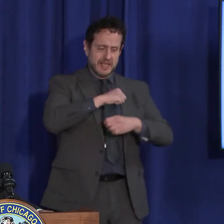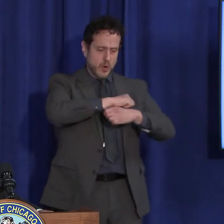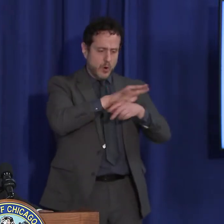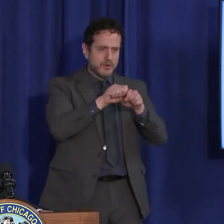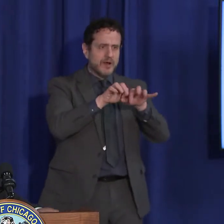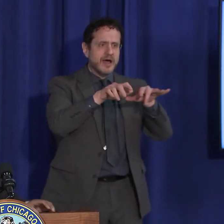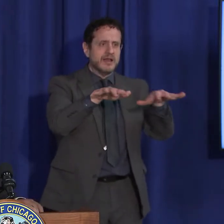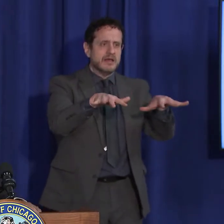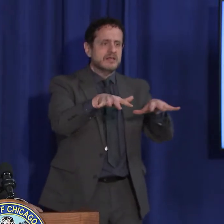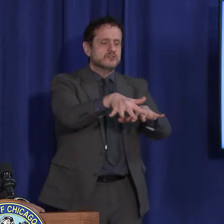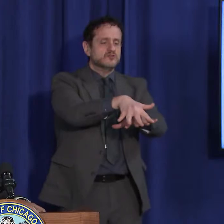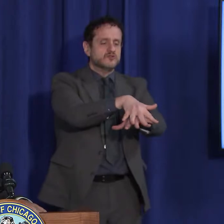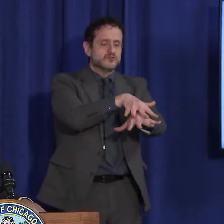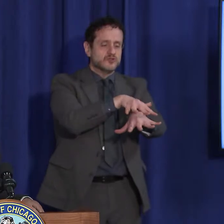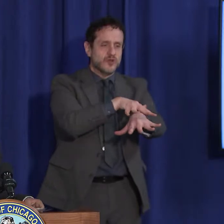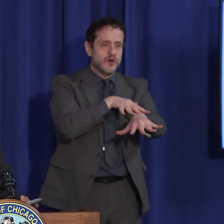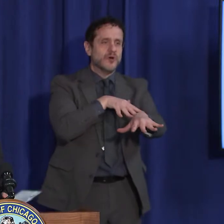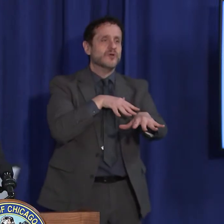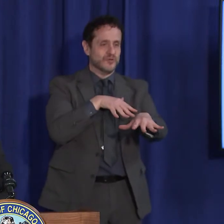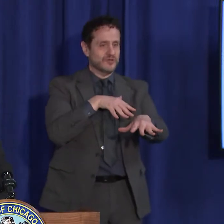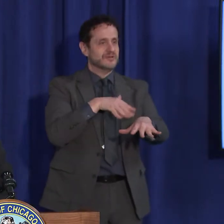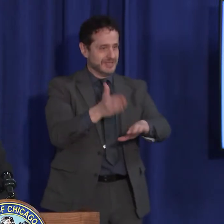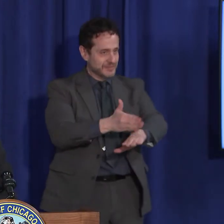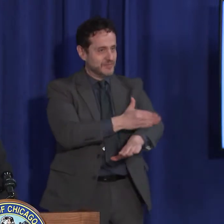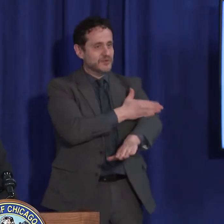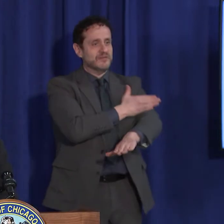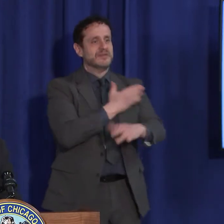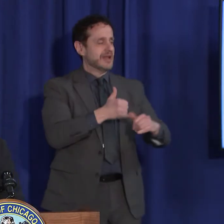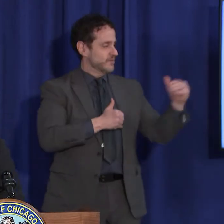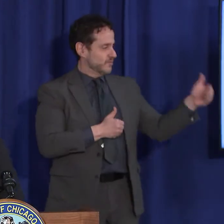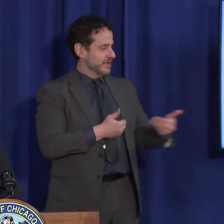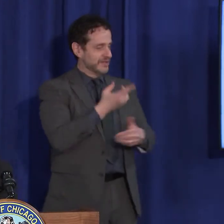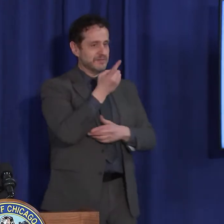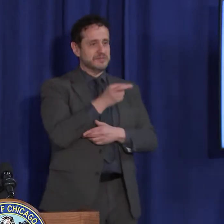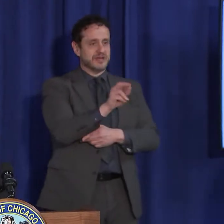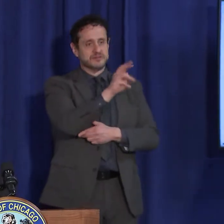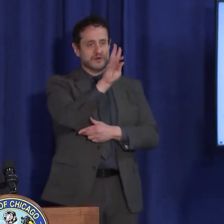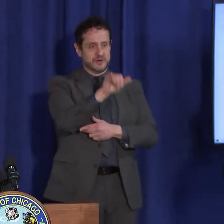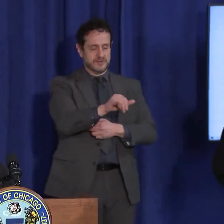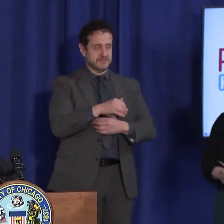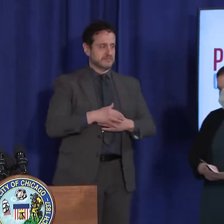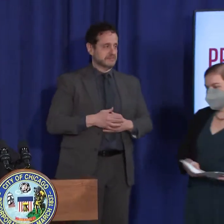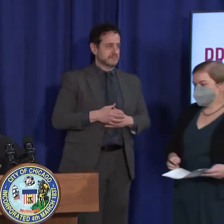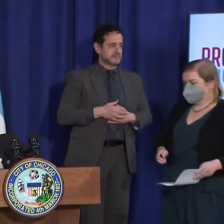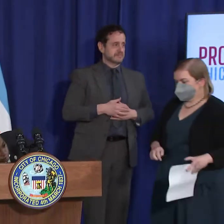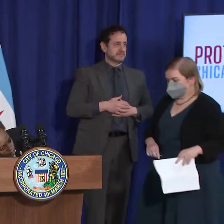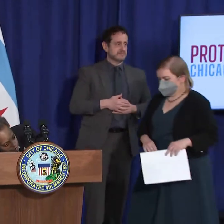this Omicron surge. And with that, I'd like to welcome up Dr. Arwady.